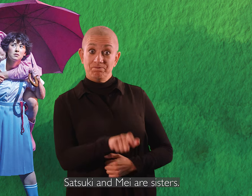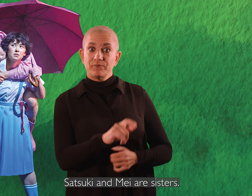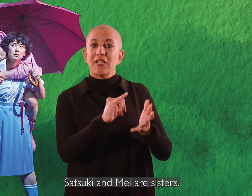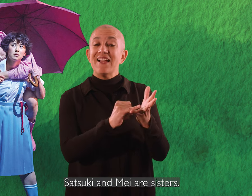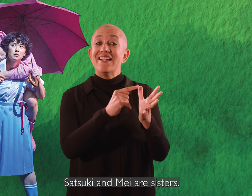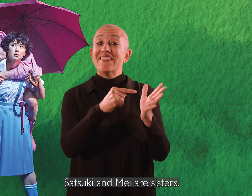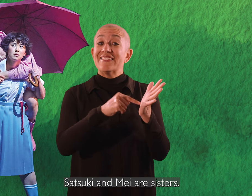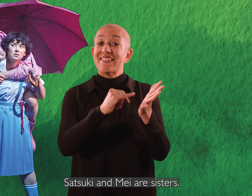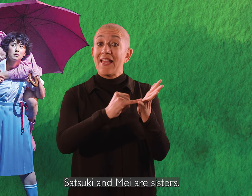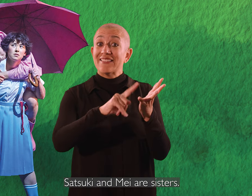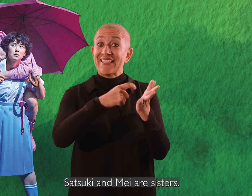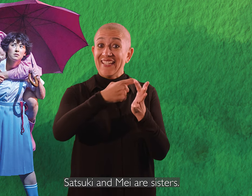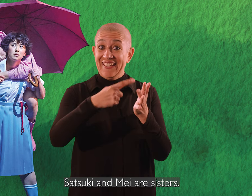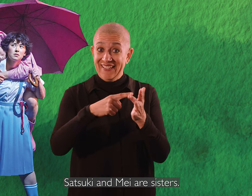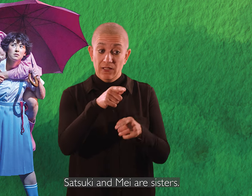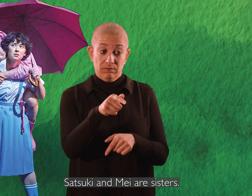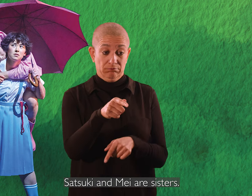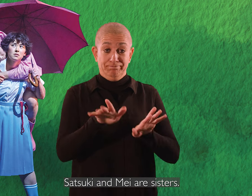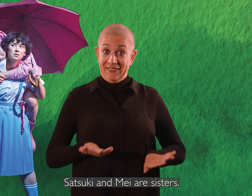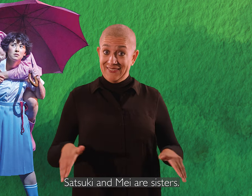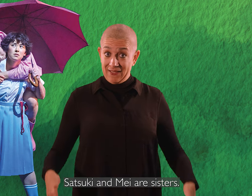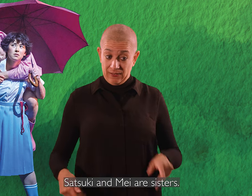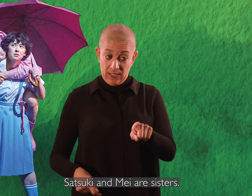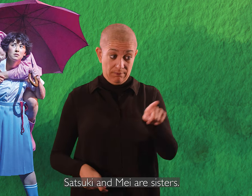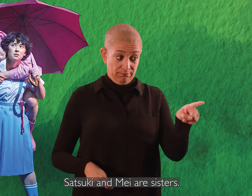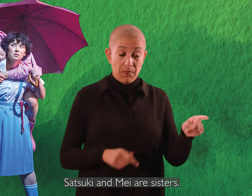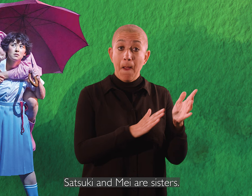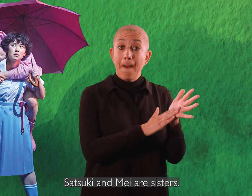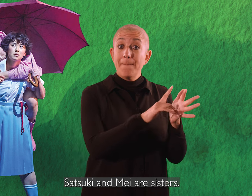Satsuki and May are sisters.